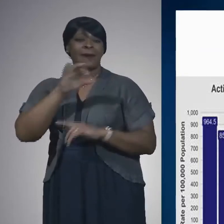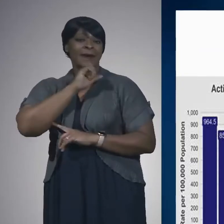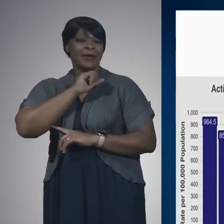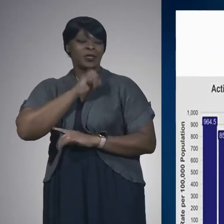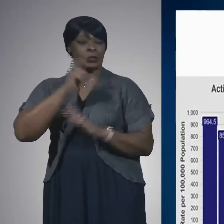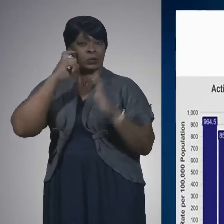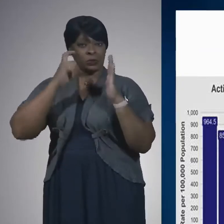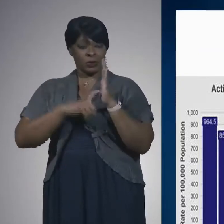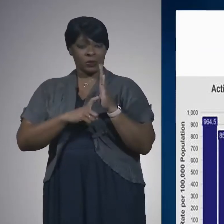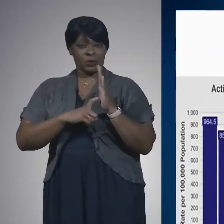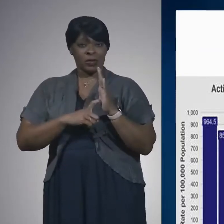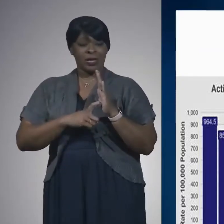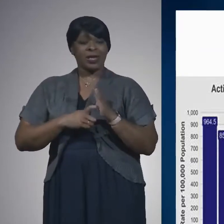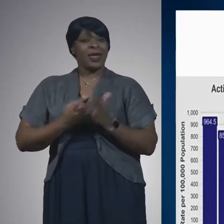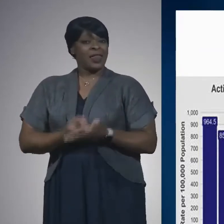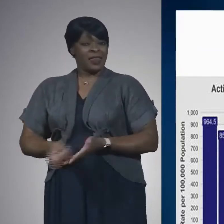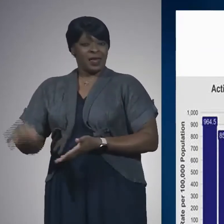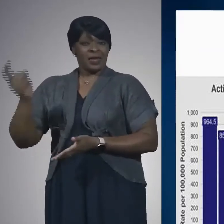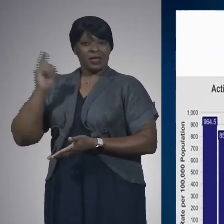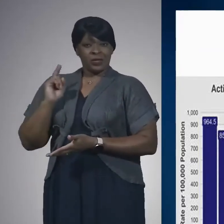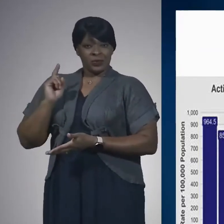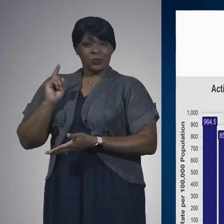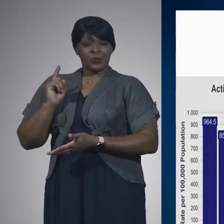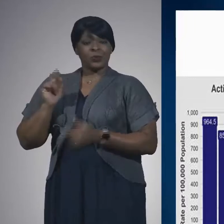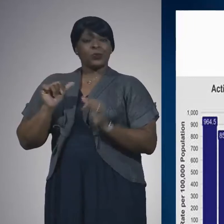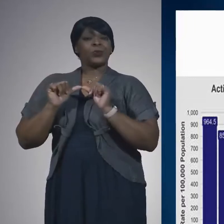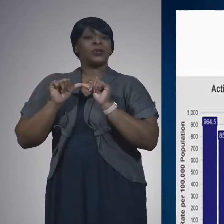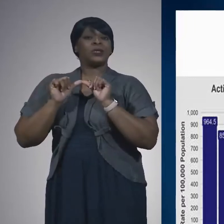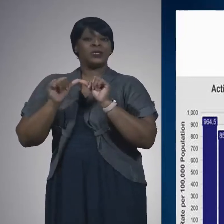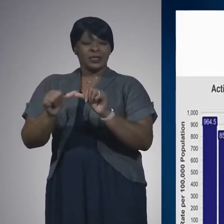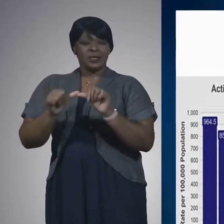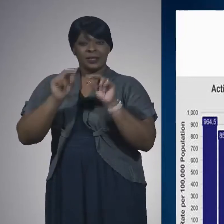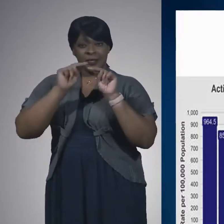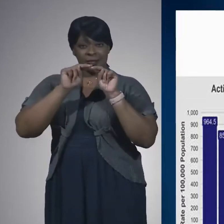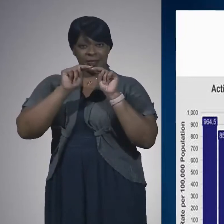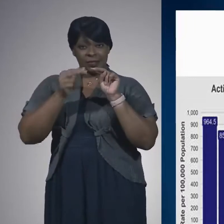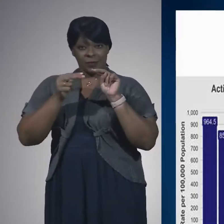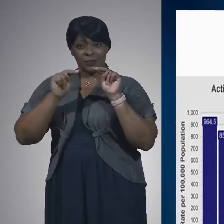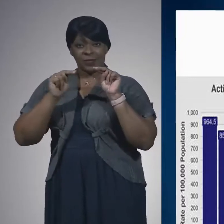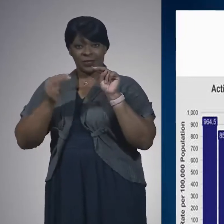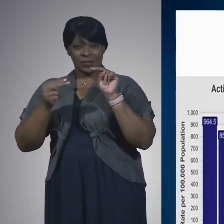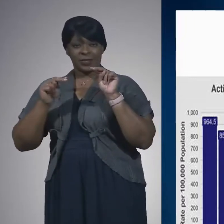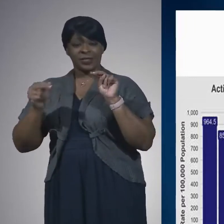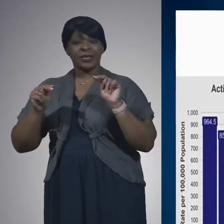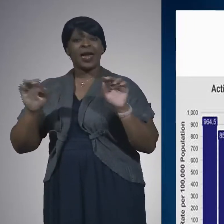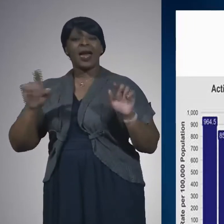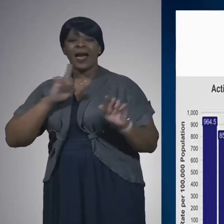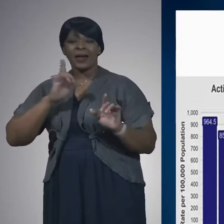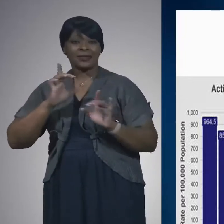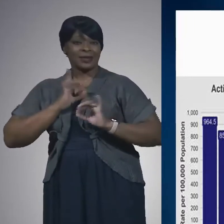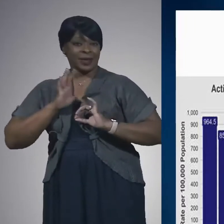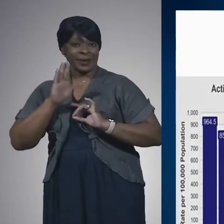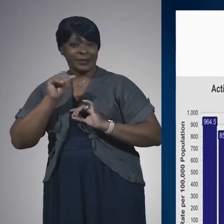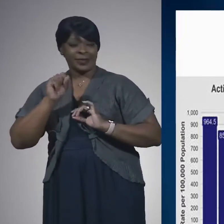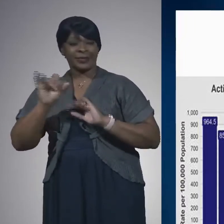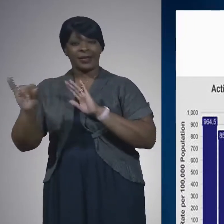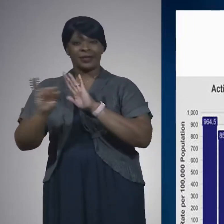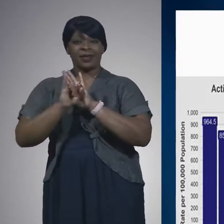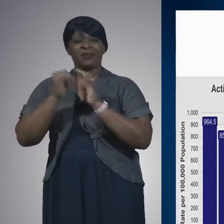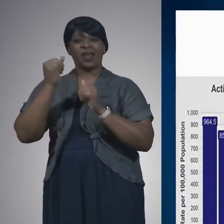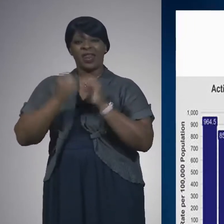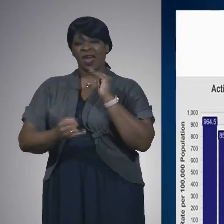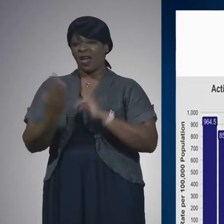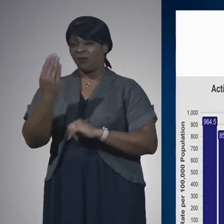notice from last week that we continue to have decreases in active cases, meaning cases identified in the